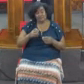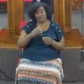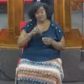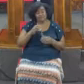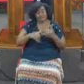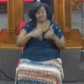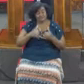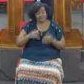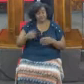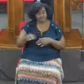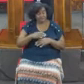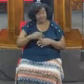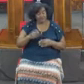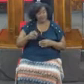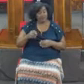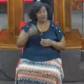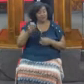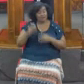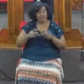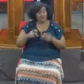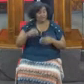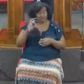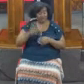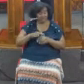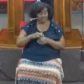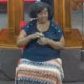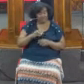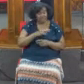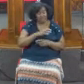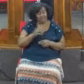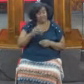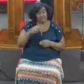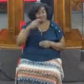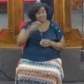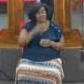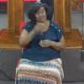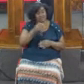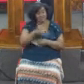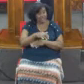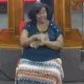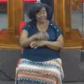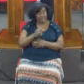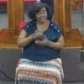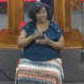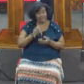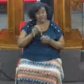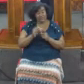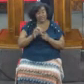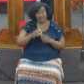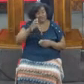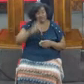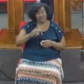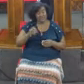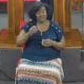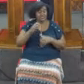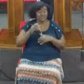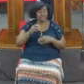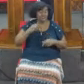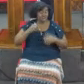party winning an election. But church, I report to you this evening that the Bible says that